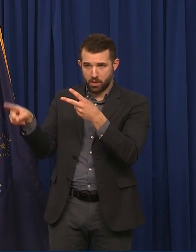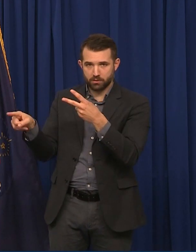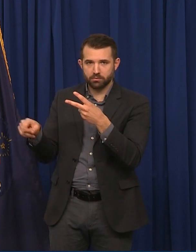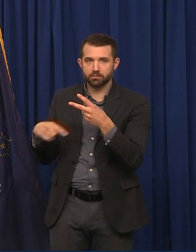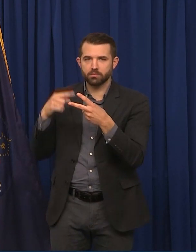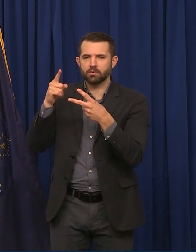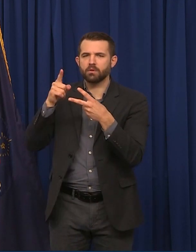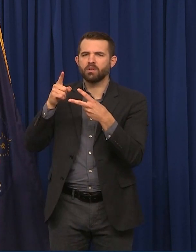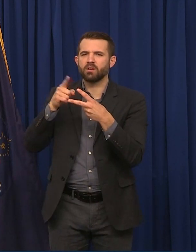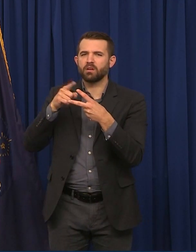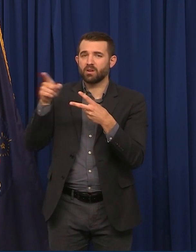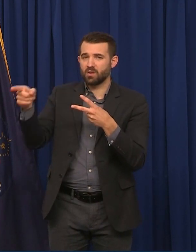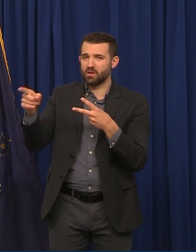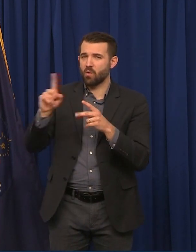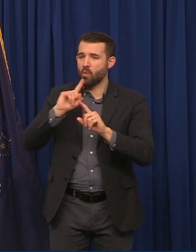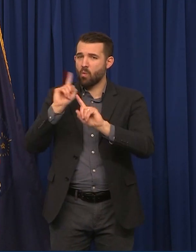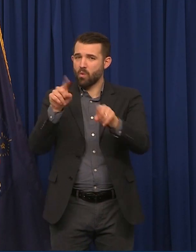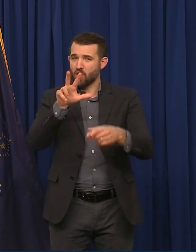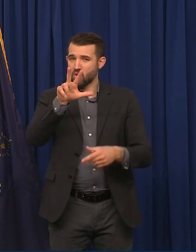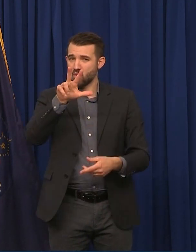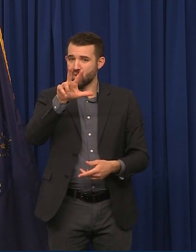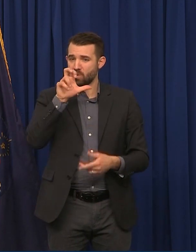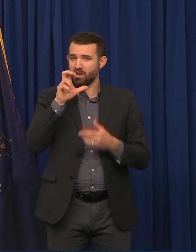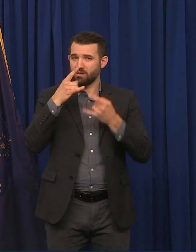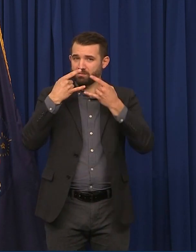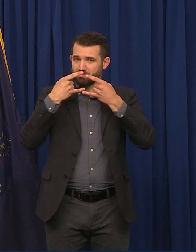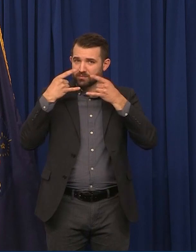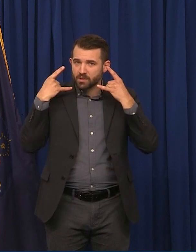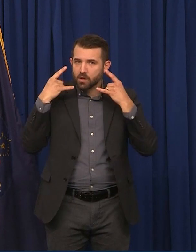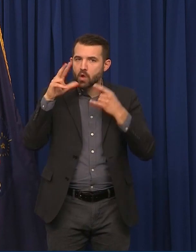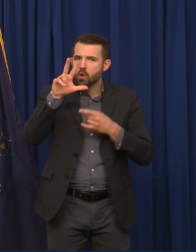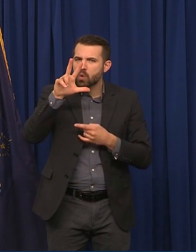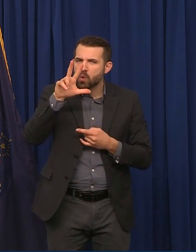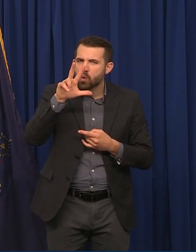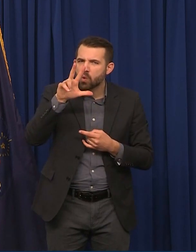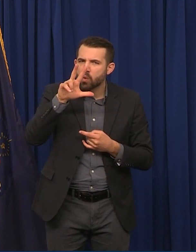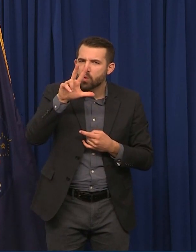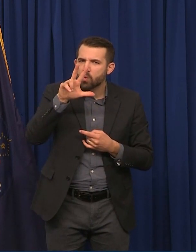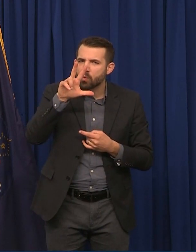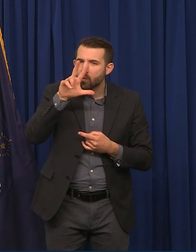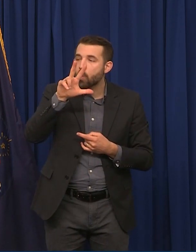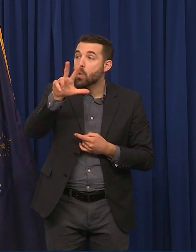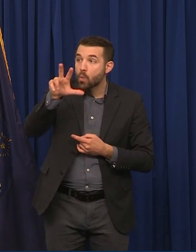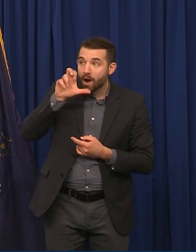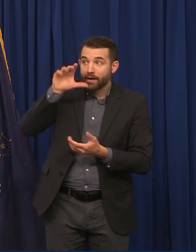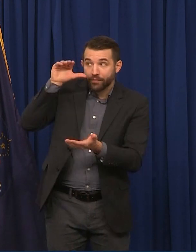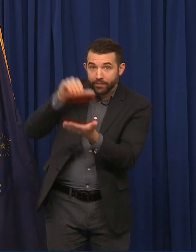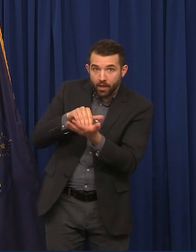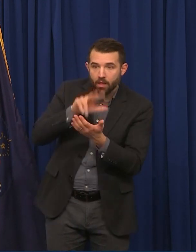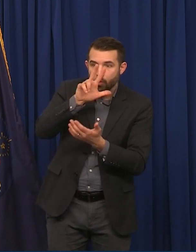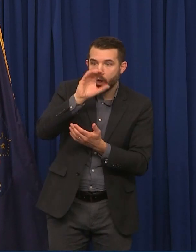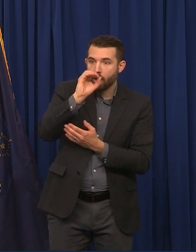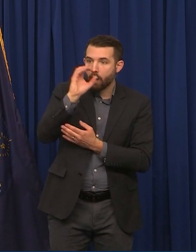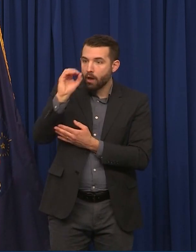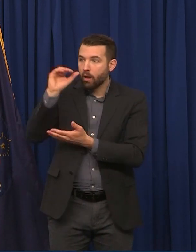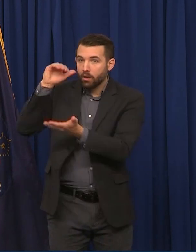you ordered from a private vendor, can they actually get them? And then my question is, we had the